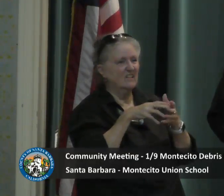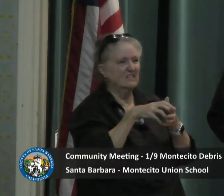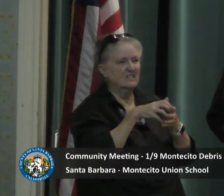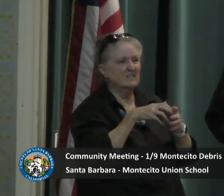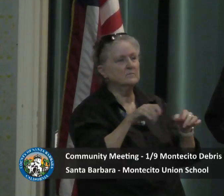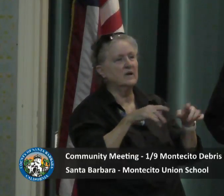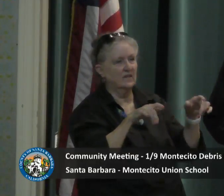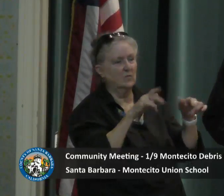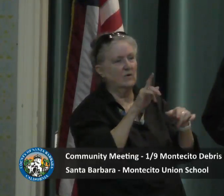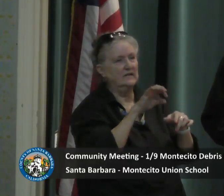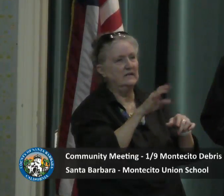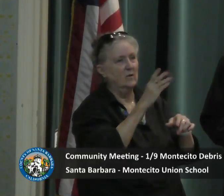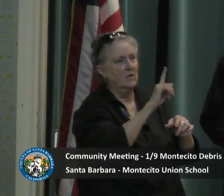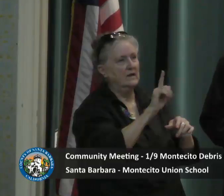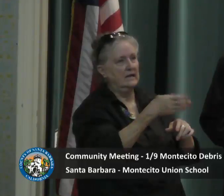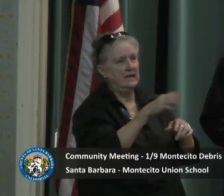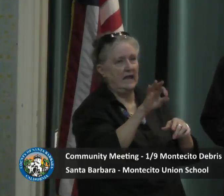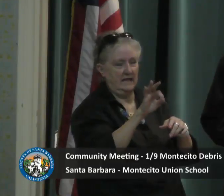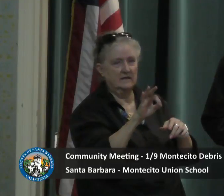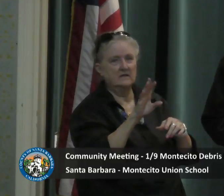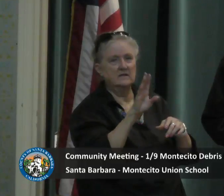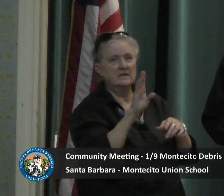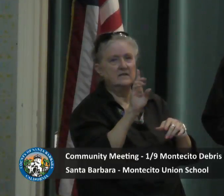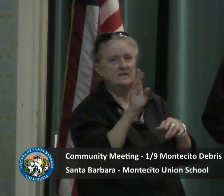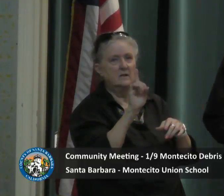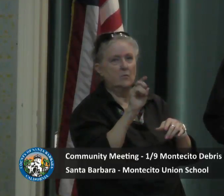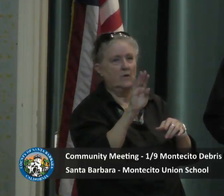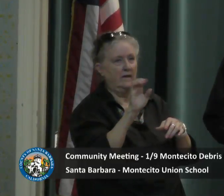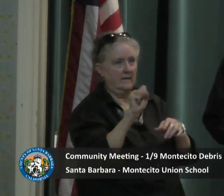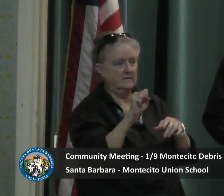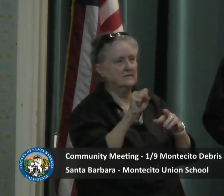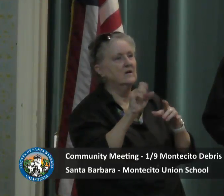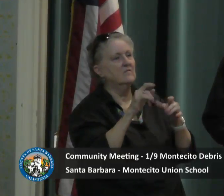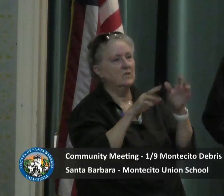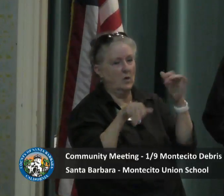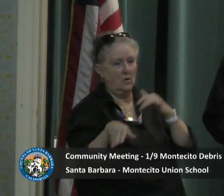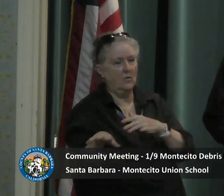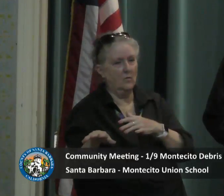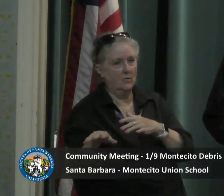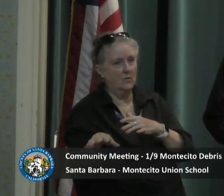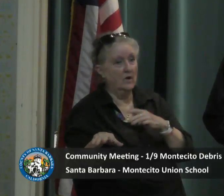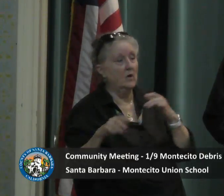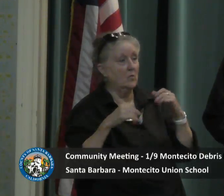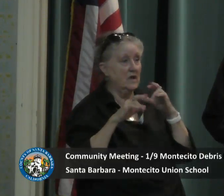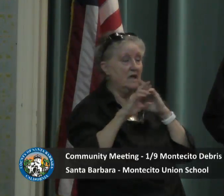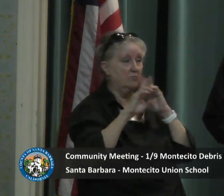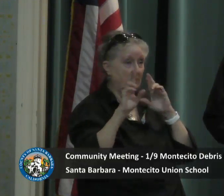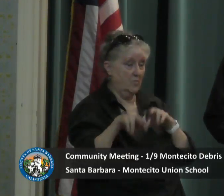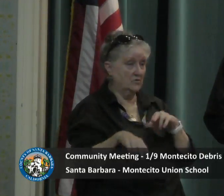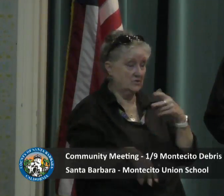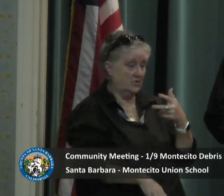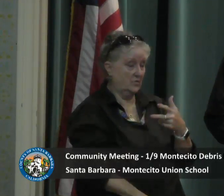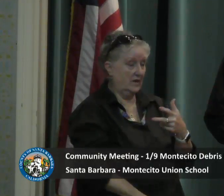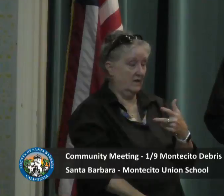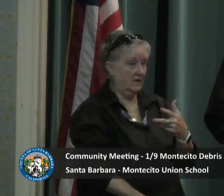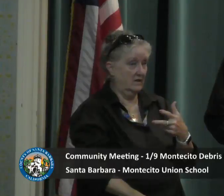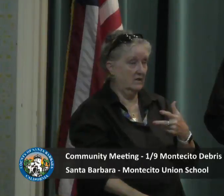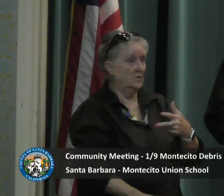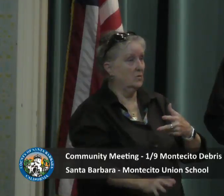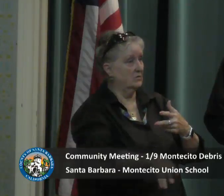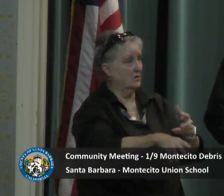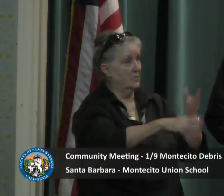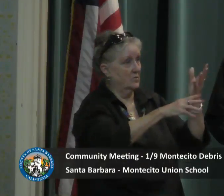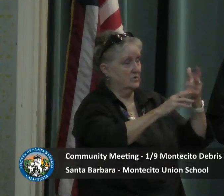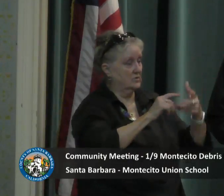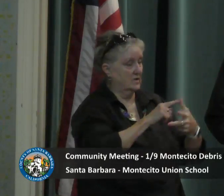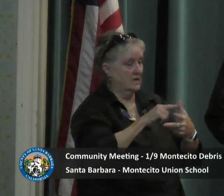do that mitigation. There are 3 reports that are going to come out. We're going to post those all together on our website. They're the